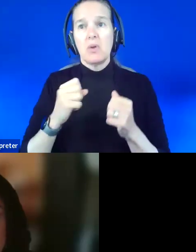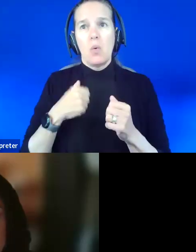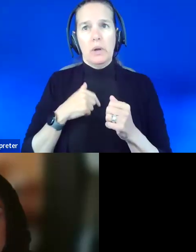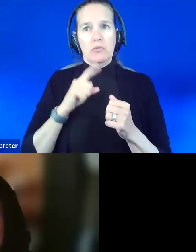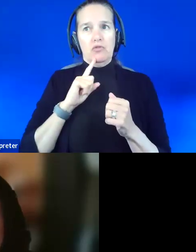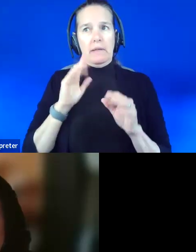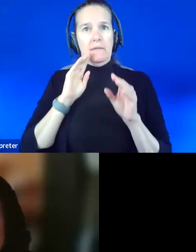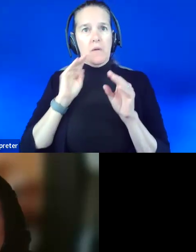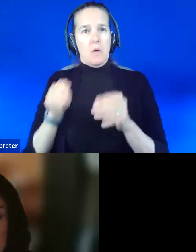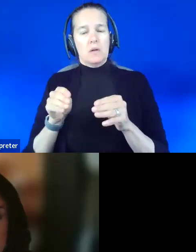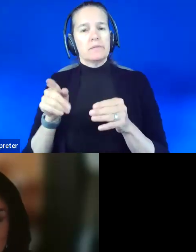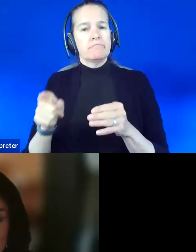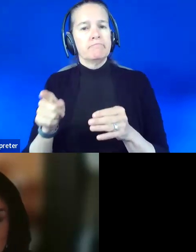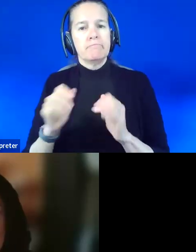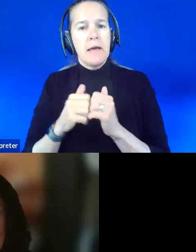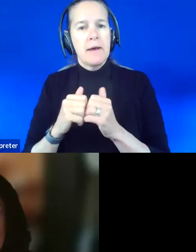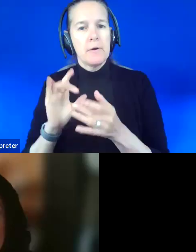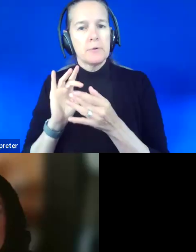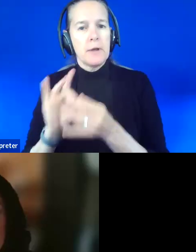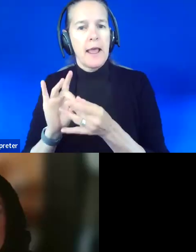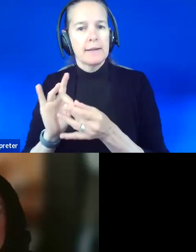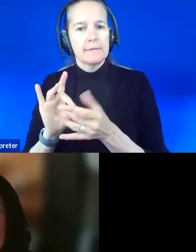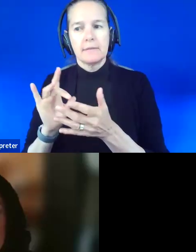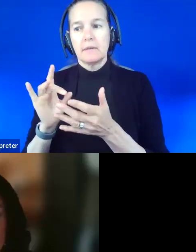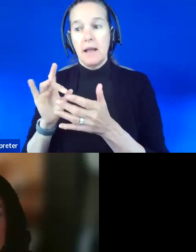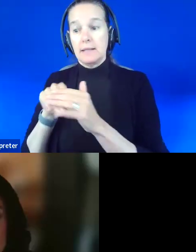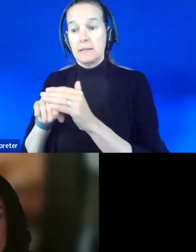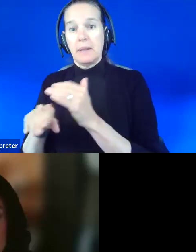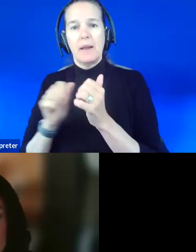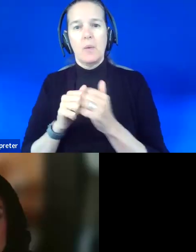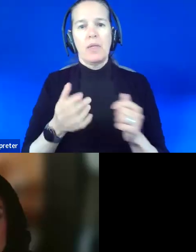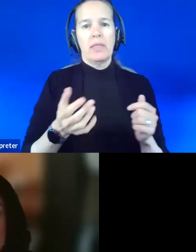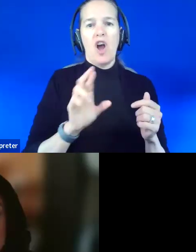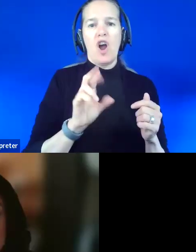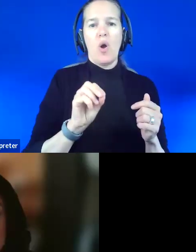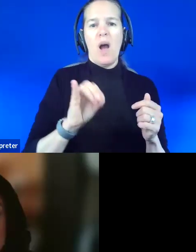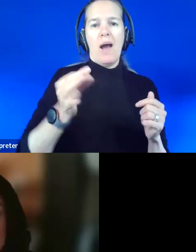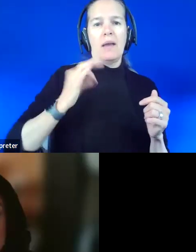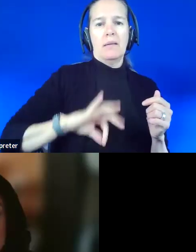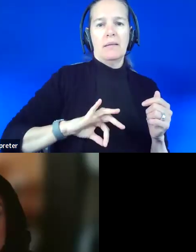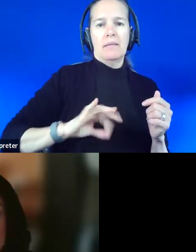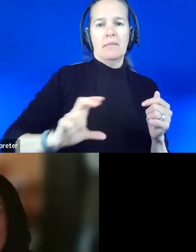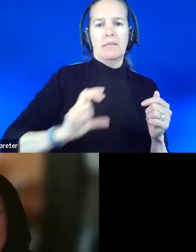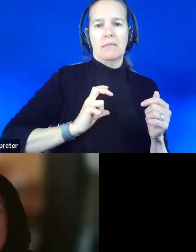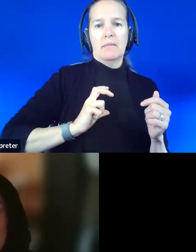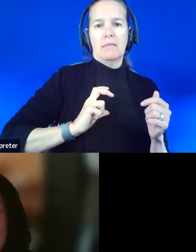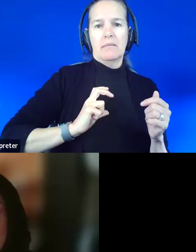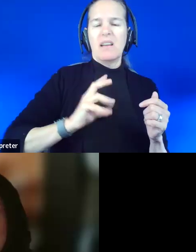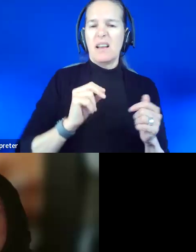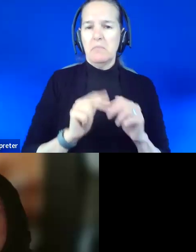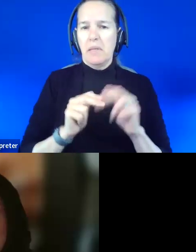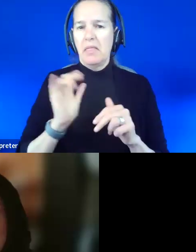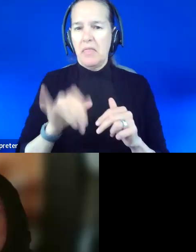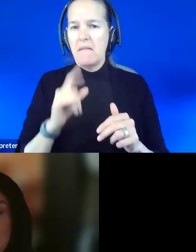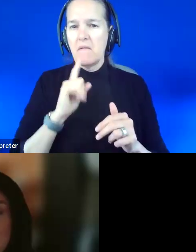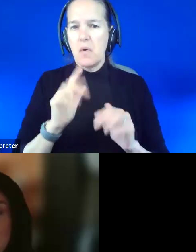focusing on how we can kind of connect accessibility to ROI and build that in authentically for businesses so that